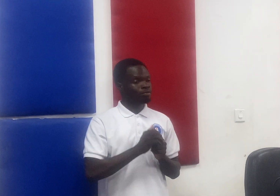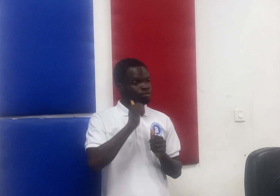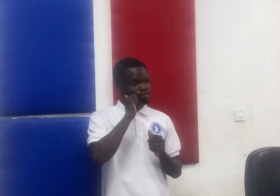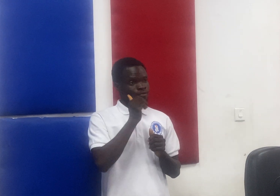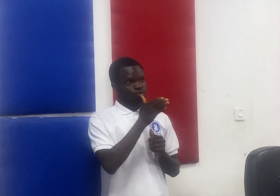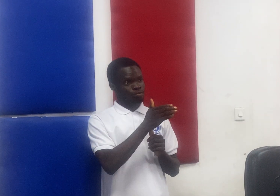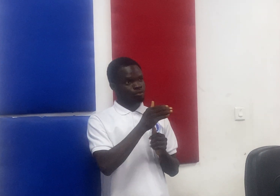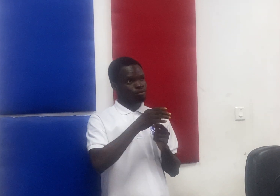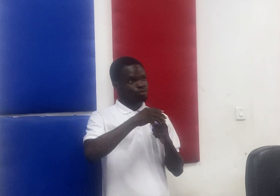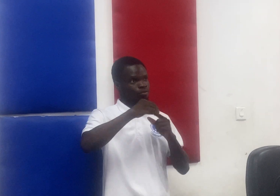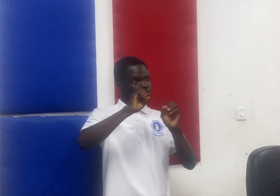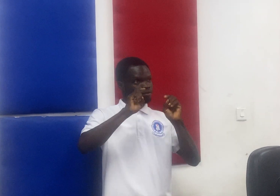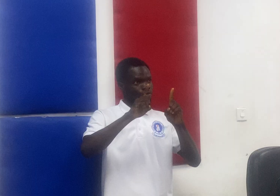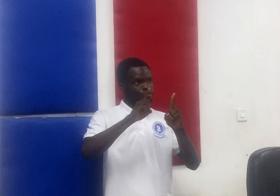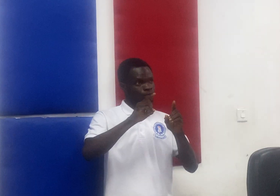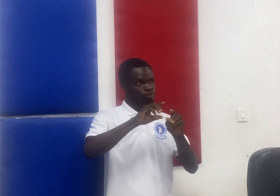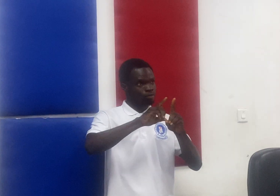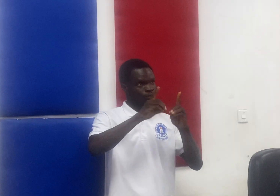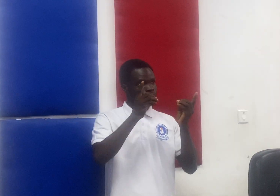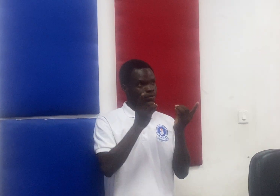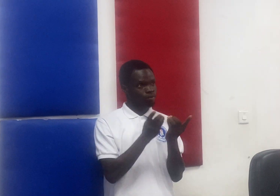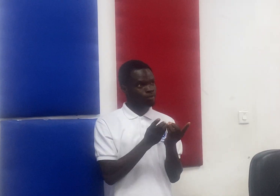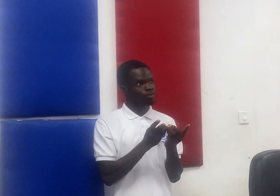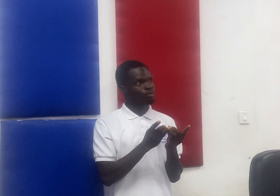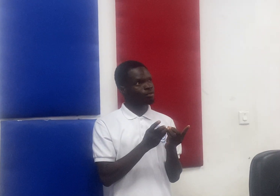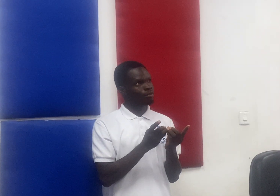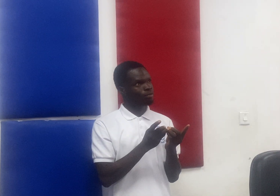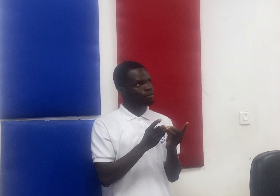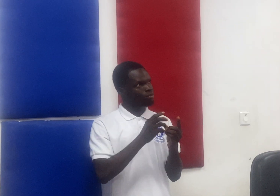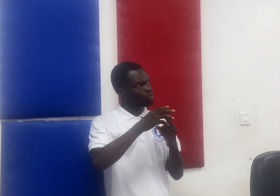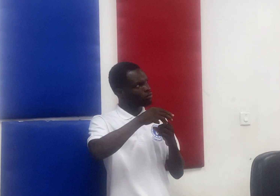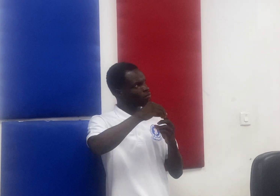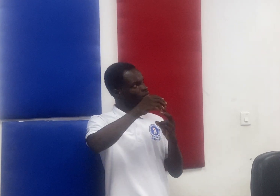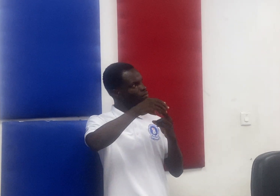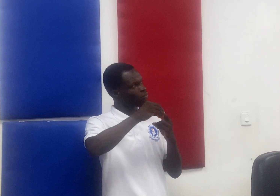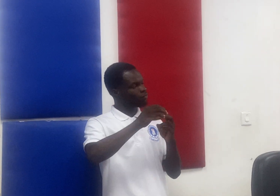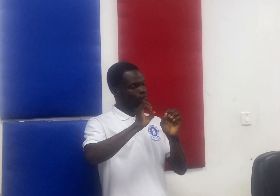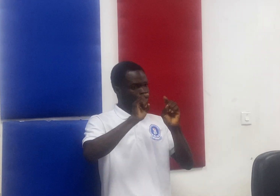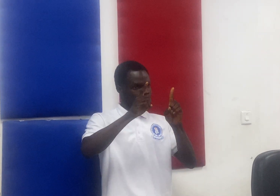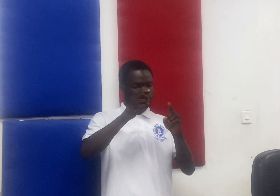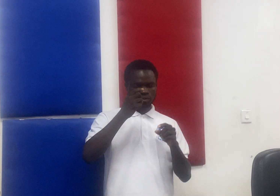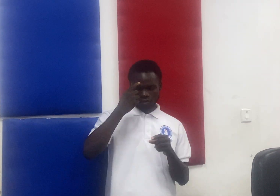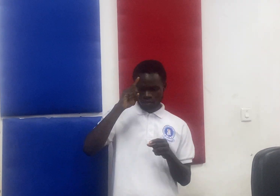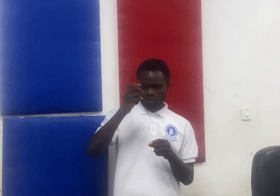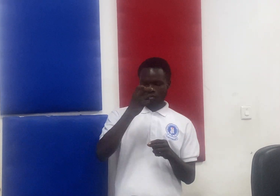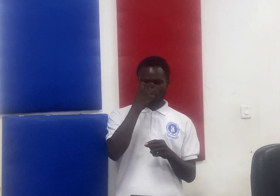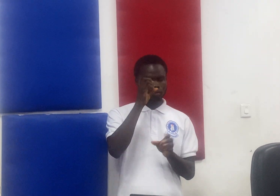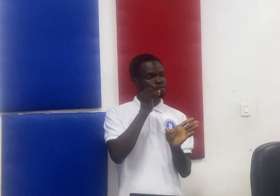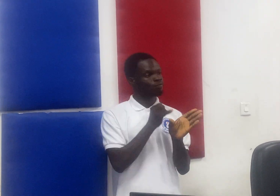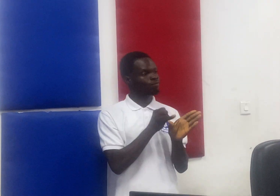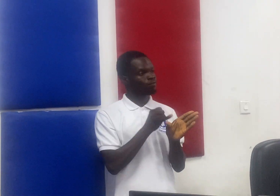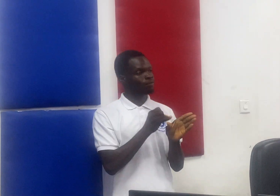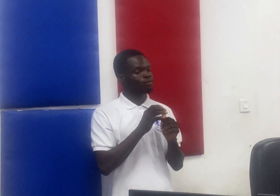Special Education Department, specifically Education for the Visually Impaired.